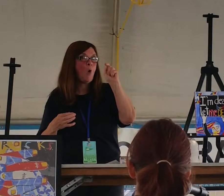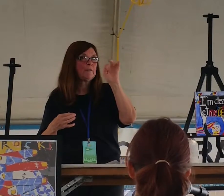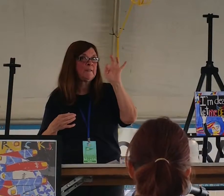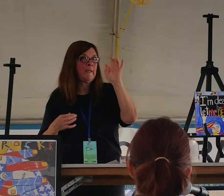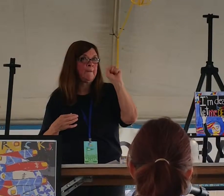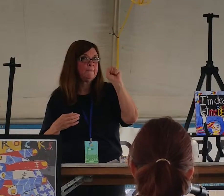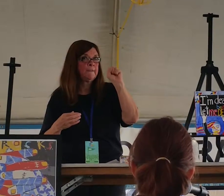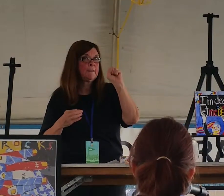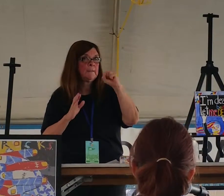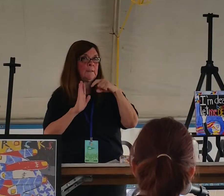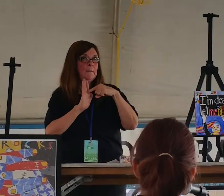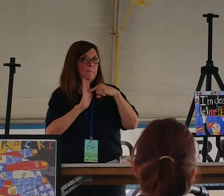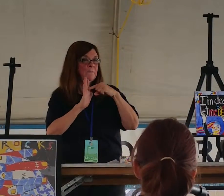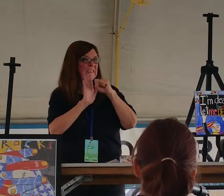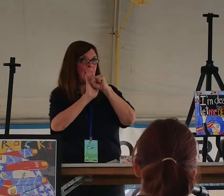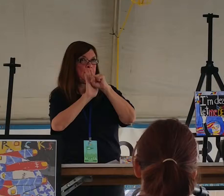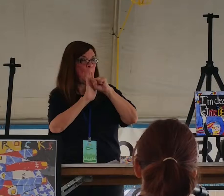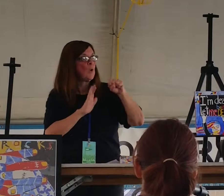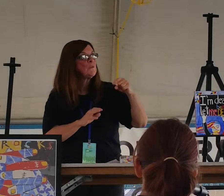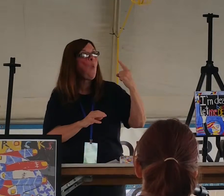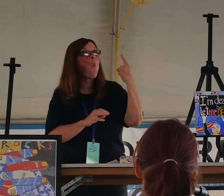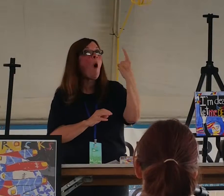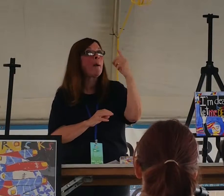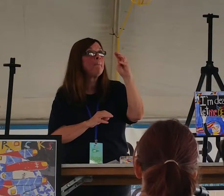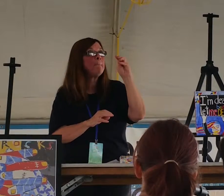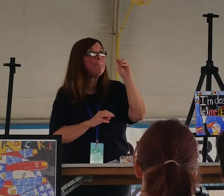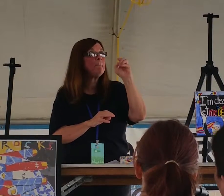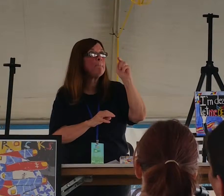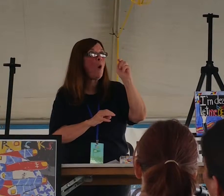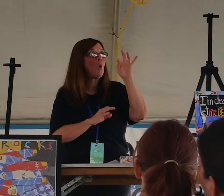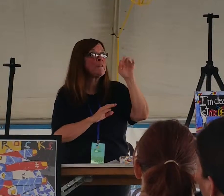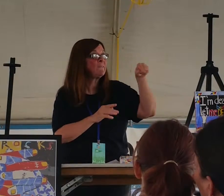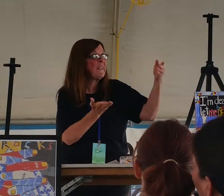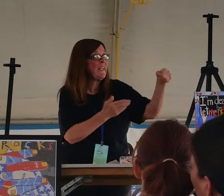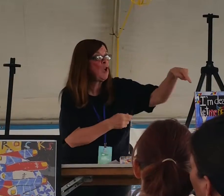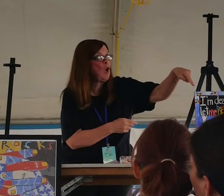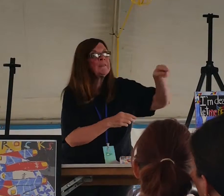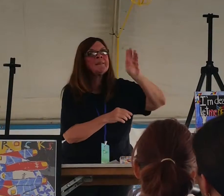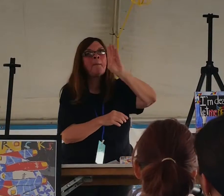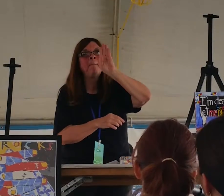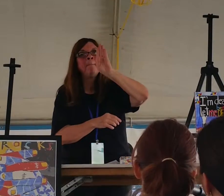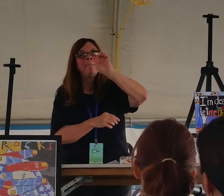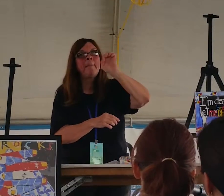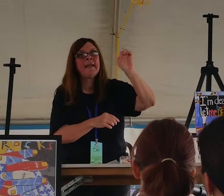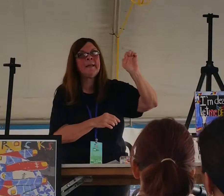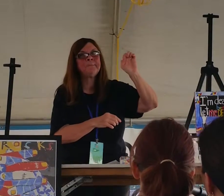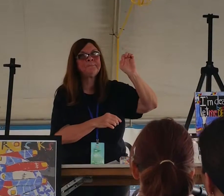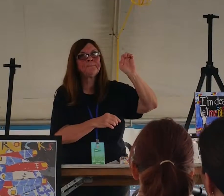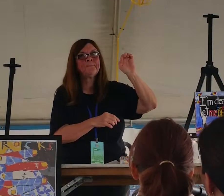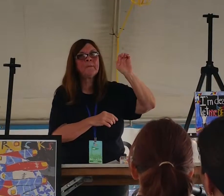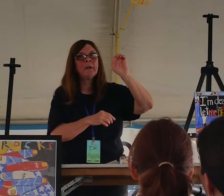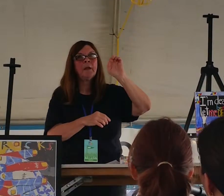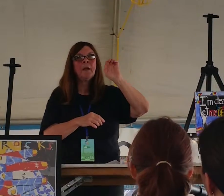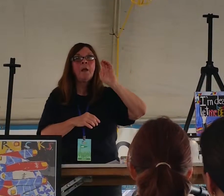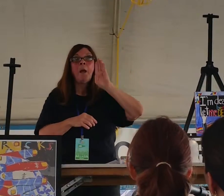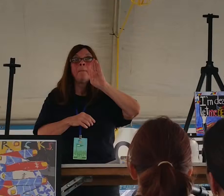All of the art that I do has many motifs. One of the motifs in this one here is a